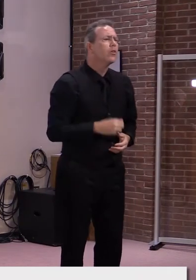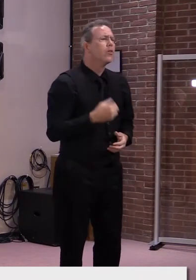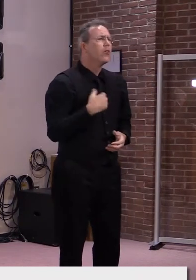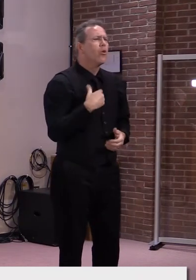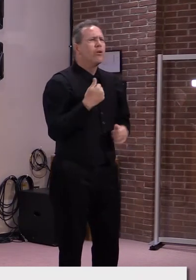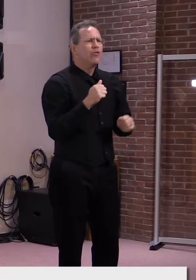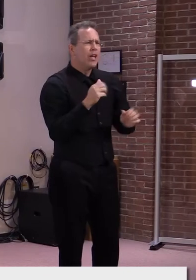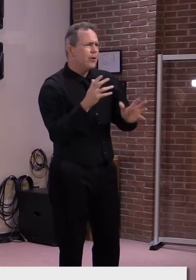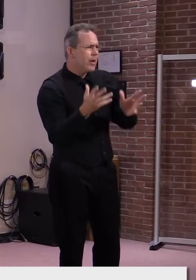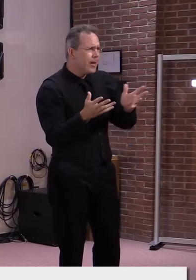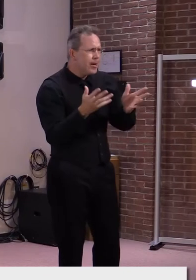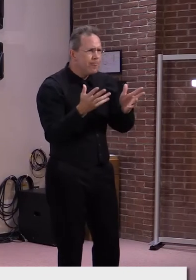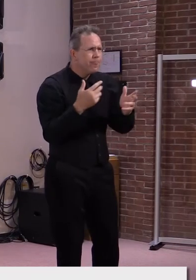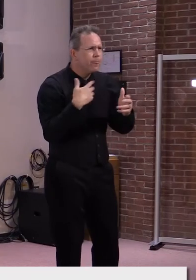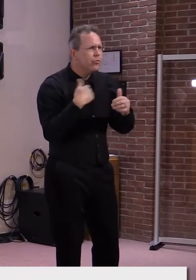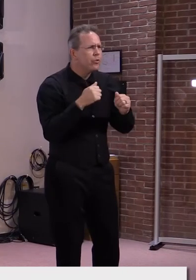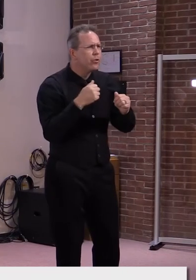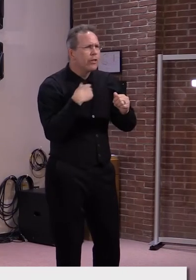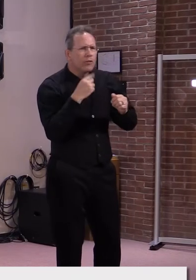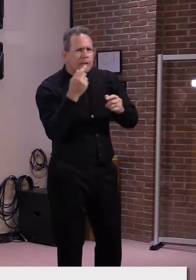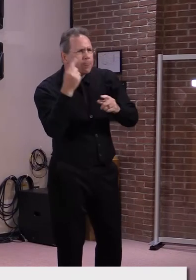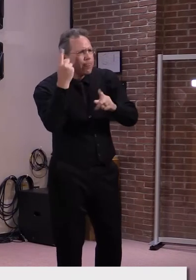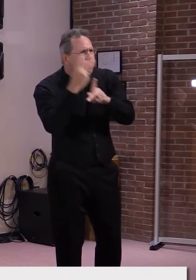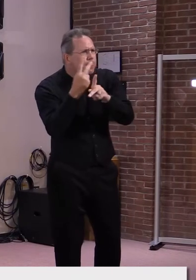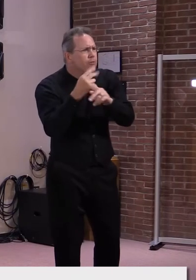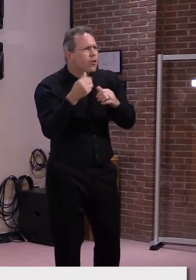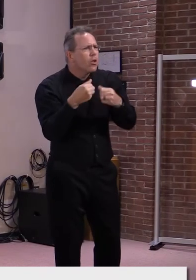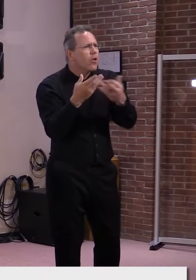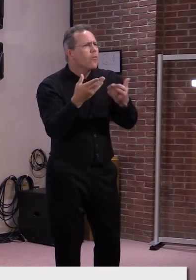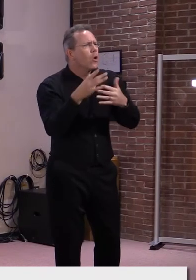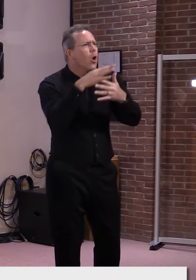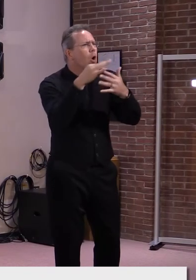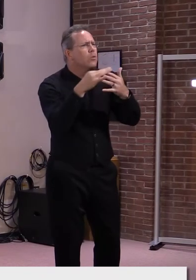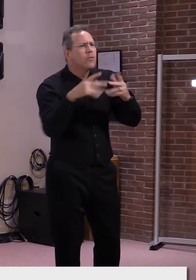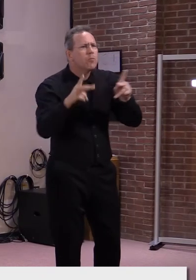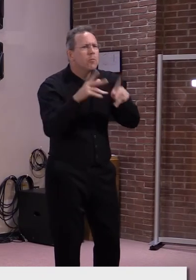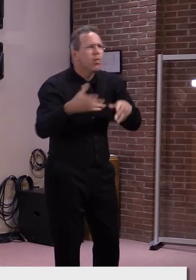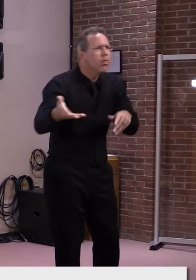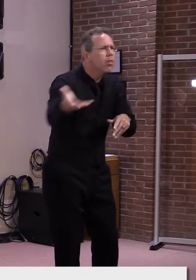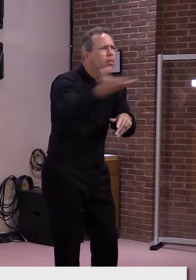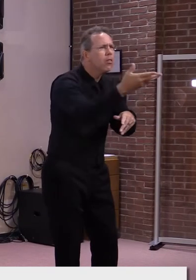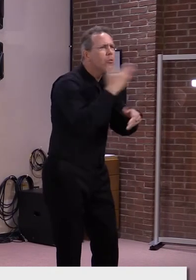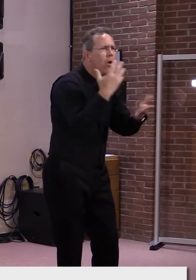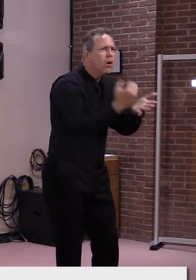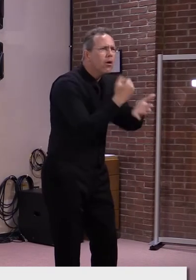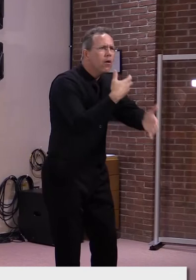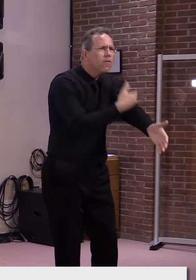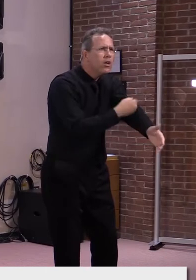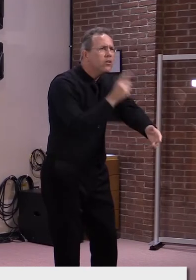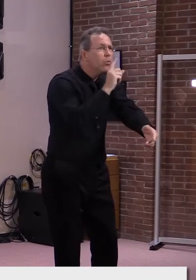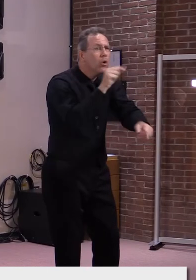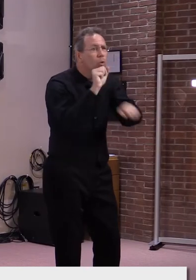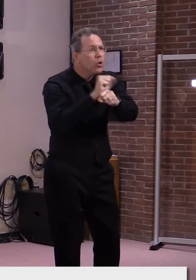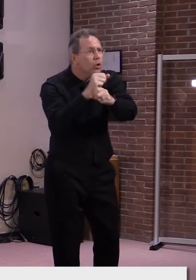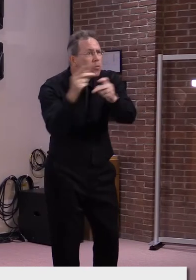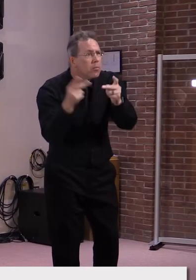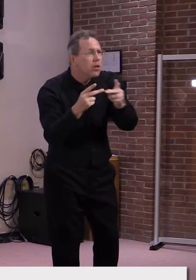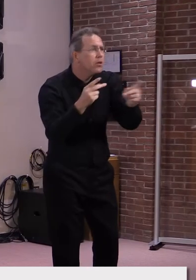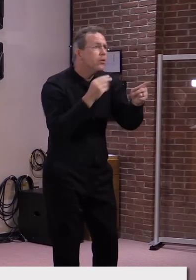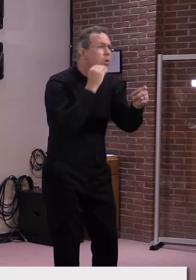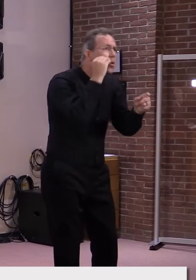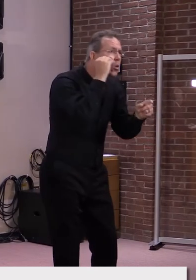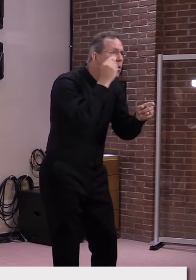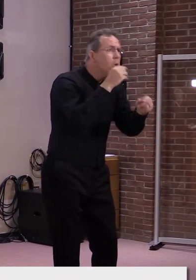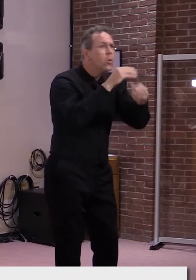to Vermonters where they live, work, and play. All Vermonters need to do is show up and get their shot.